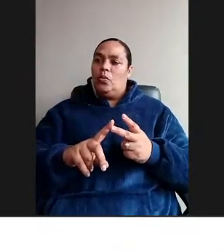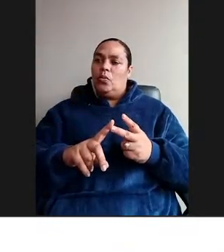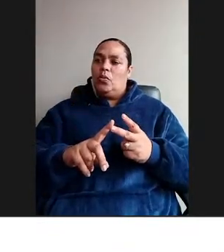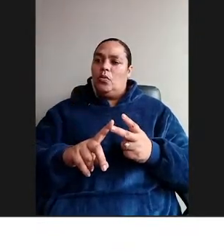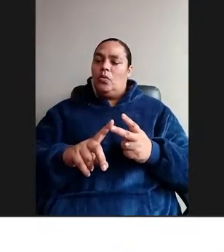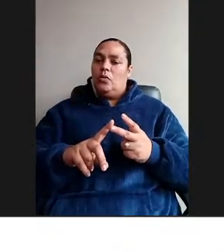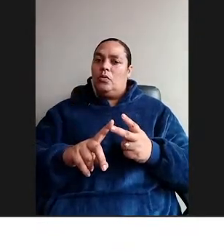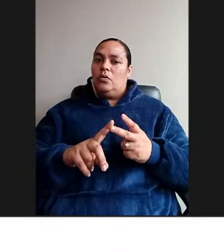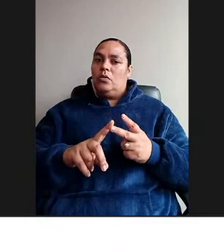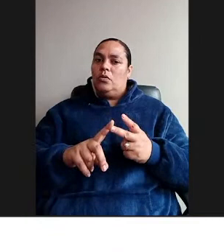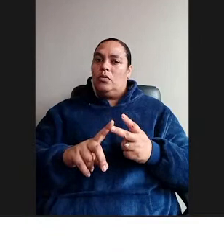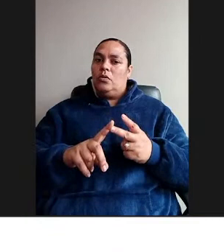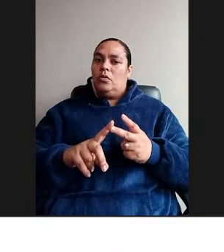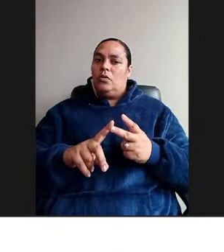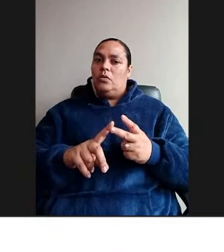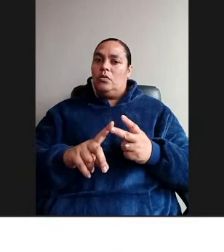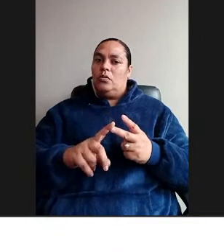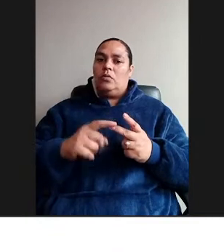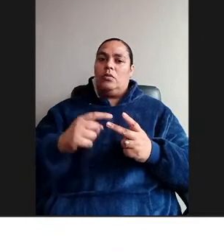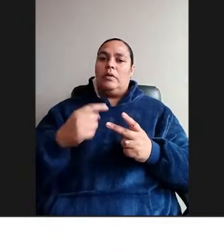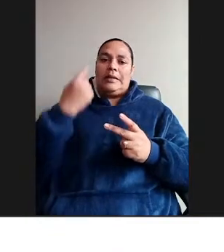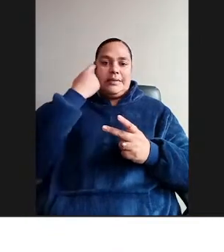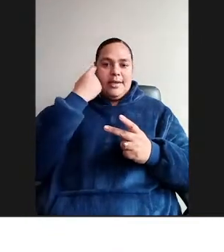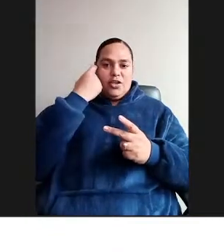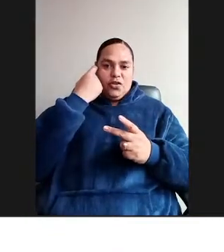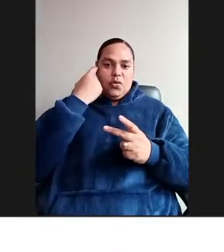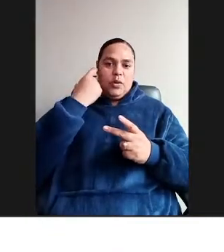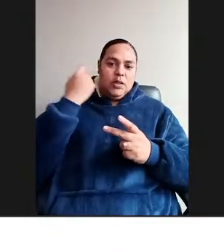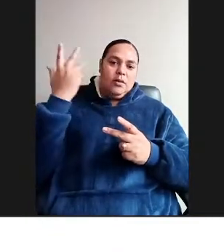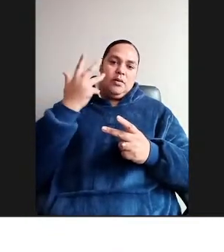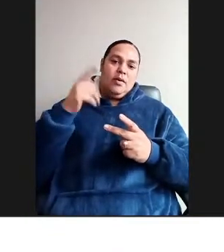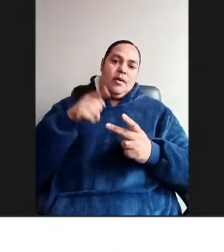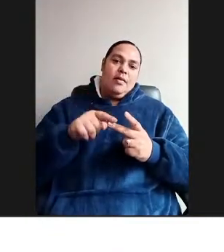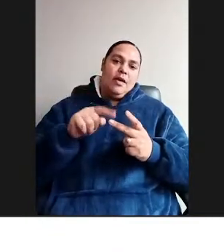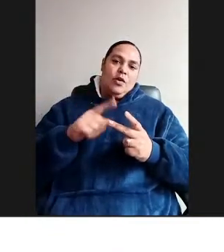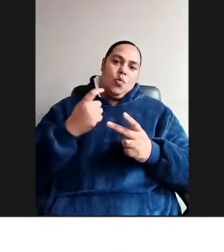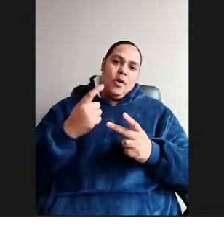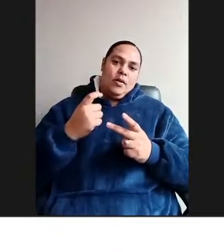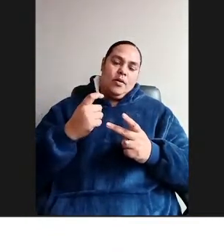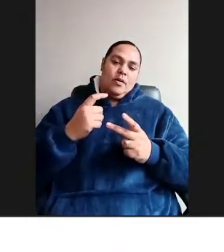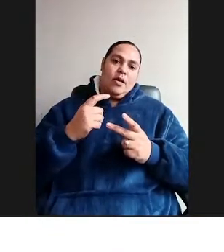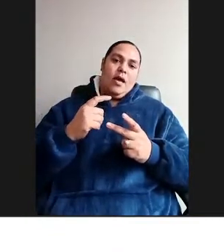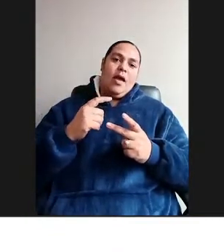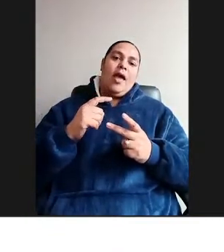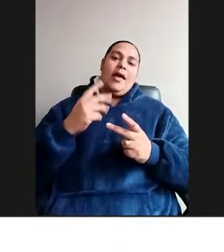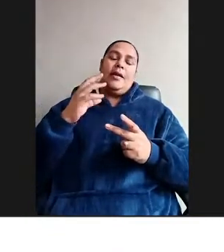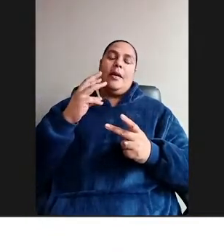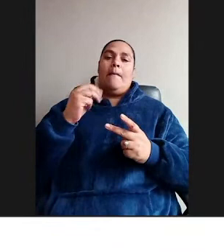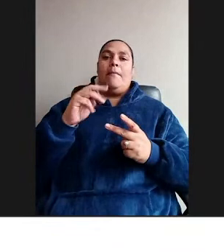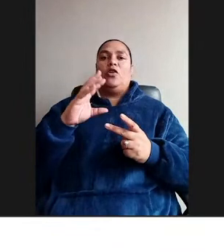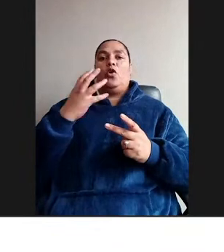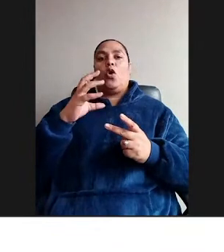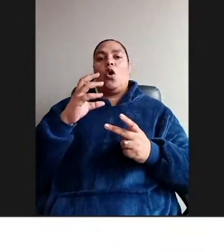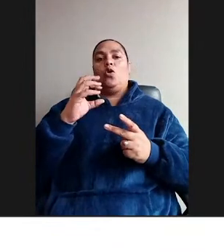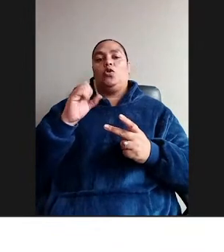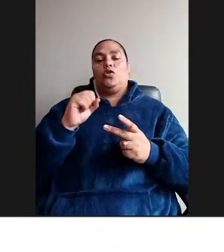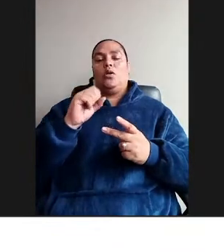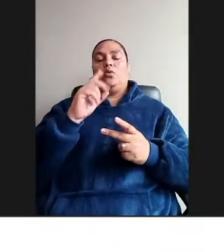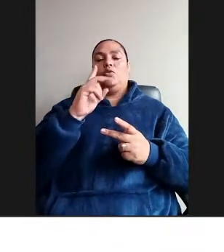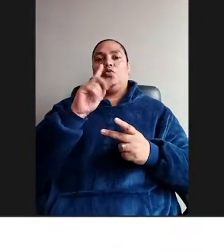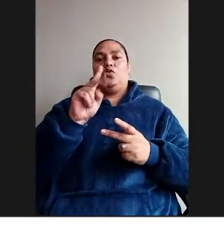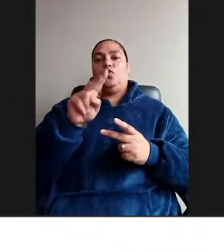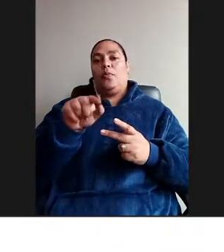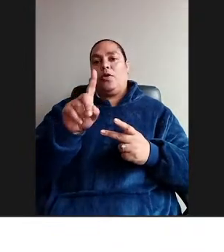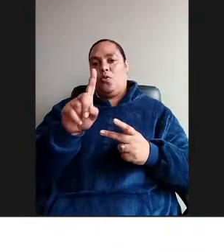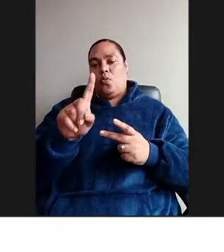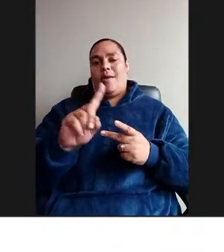Chairperson, the Secretary will be dealing with 2.2, Chairperson. And Ms. Goldstone with 2.1. Yes, Ms. Goldstone and